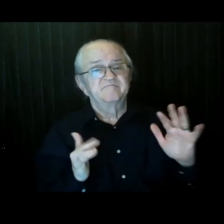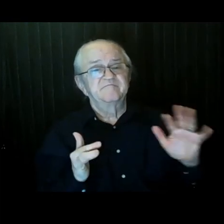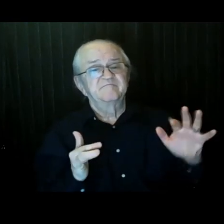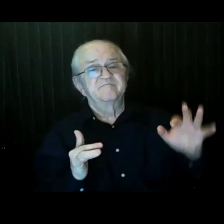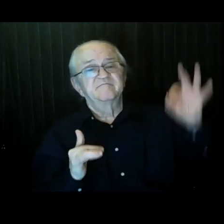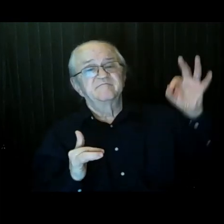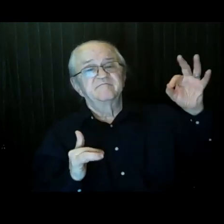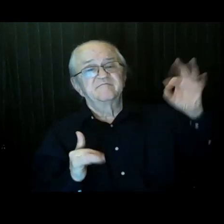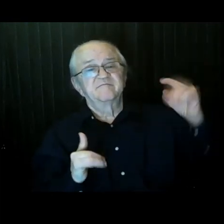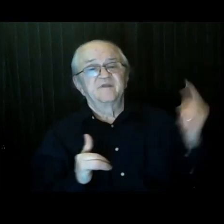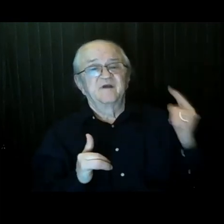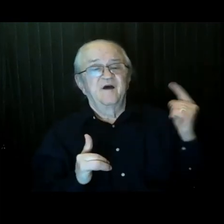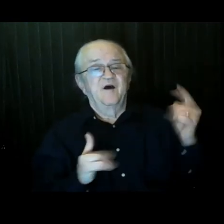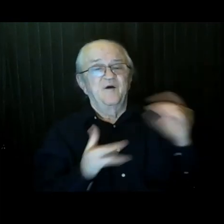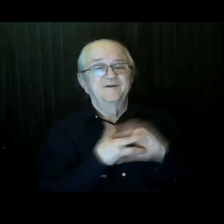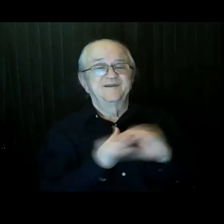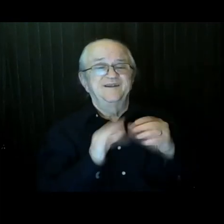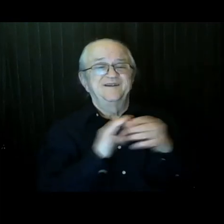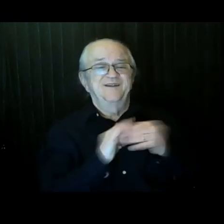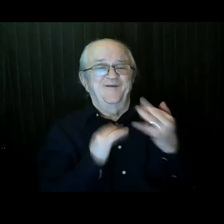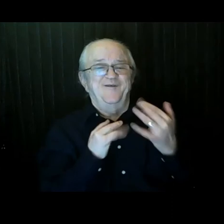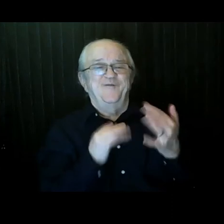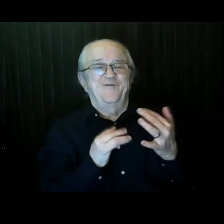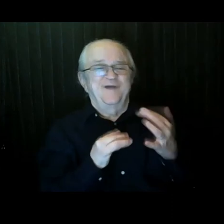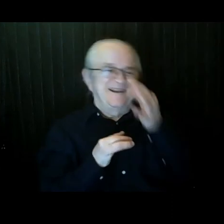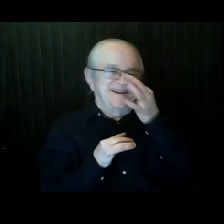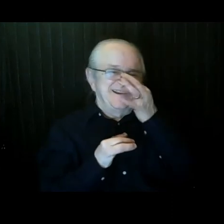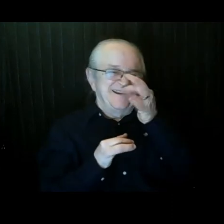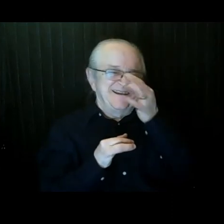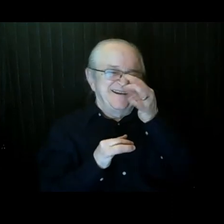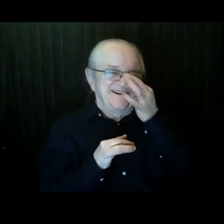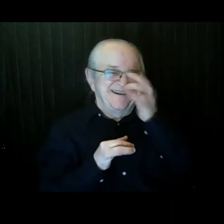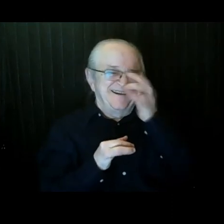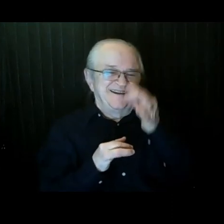always a story waiting around the next corner.